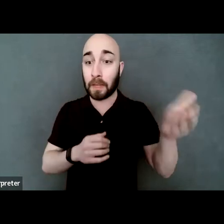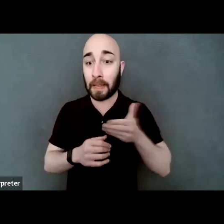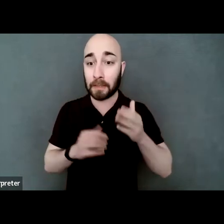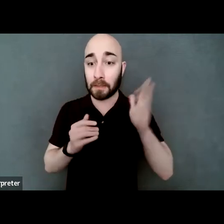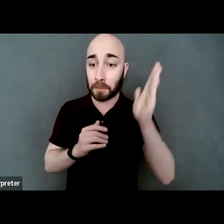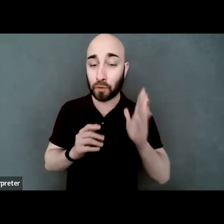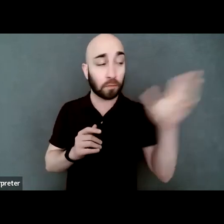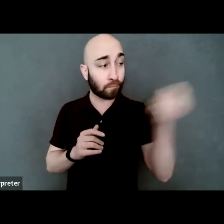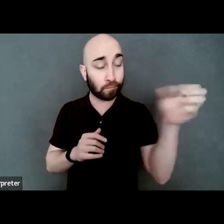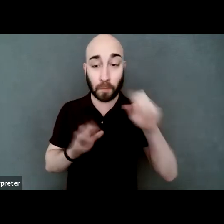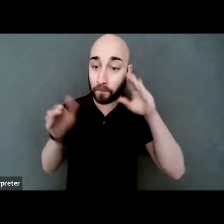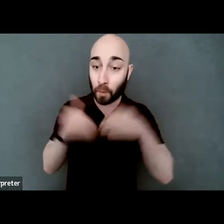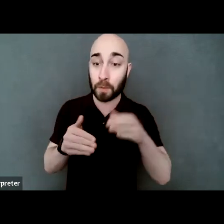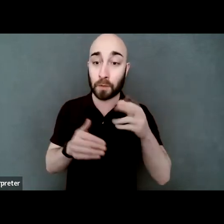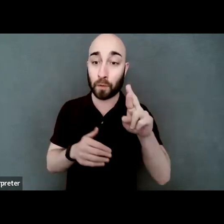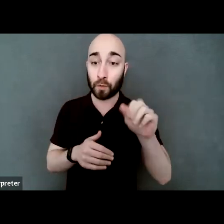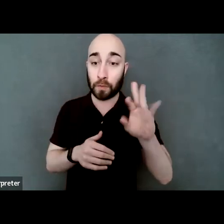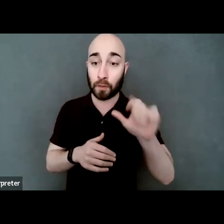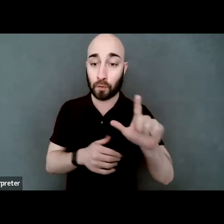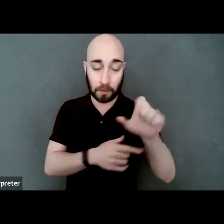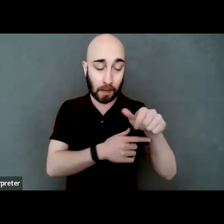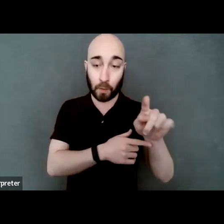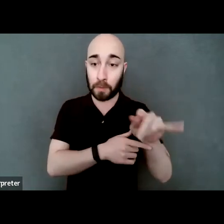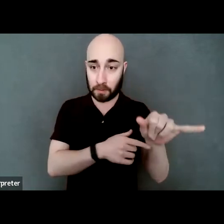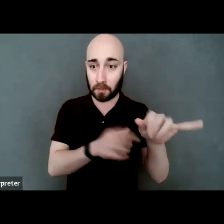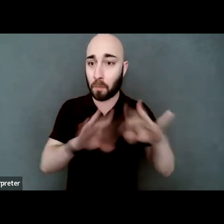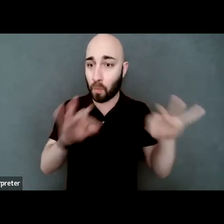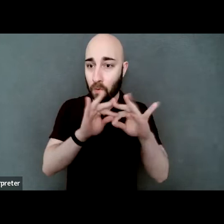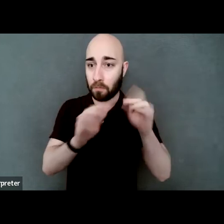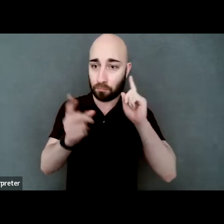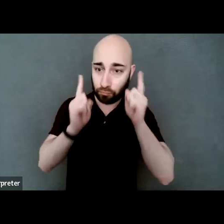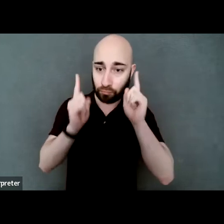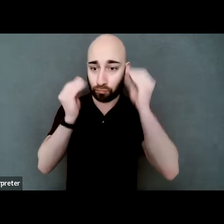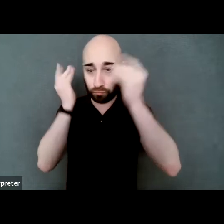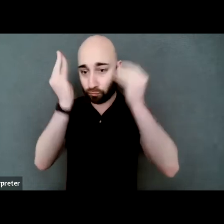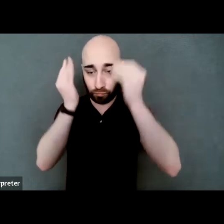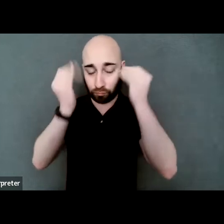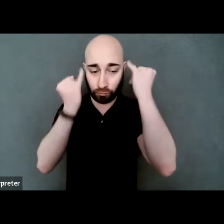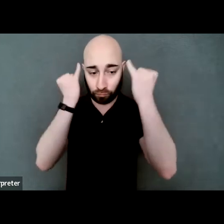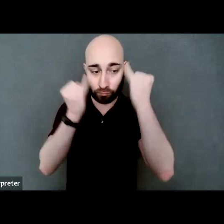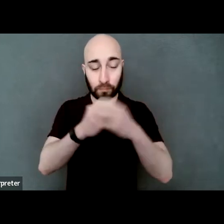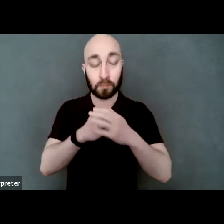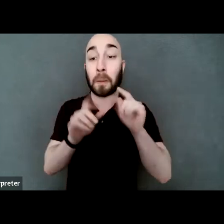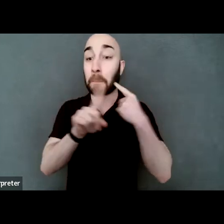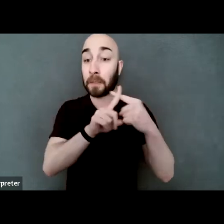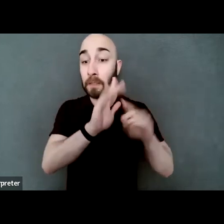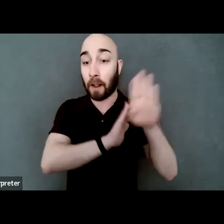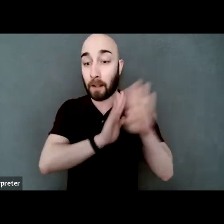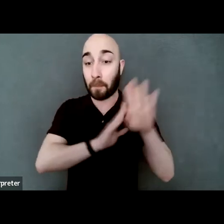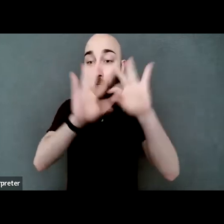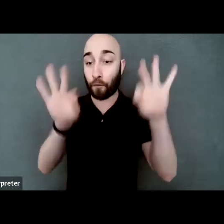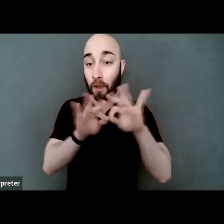equity, resulting in important conversations and reflections. They have also developed a framework to guide us